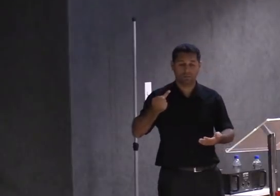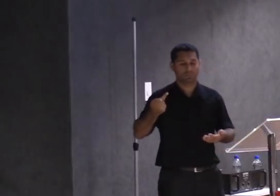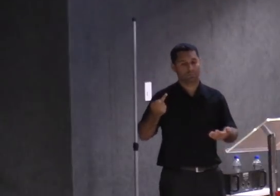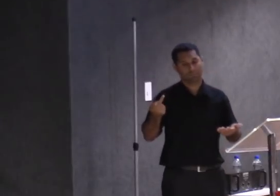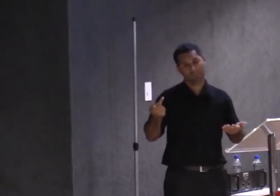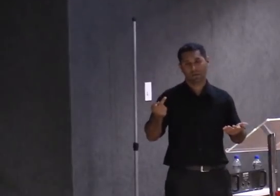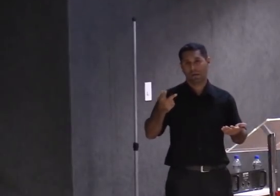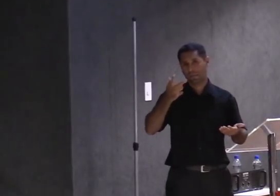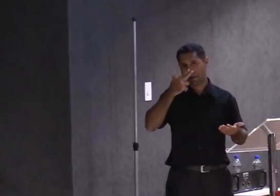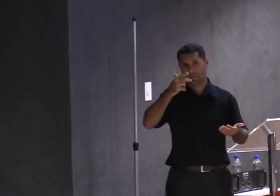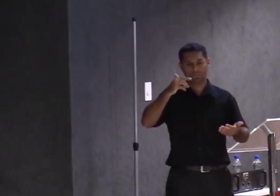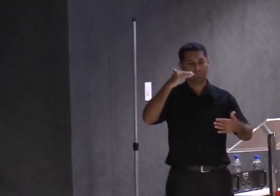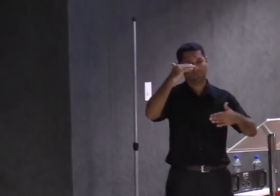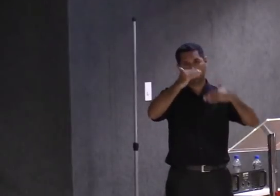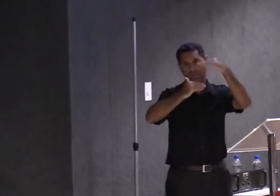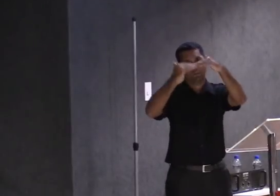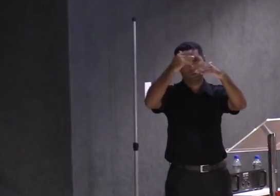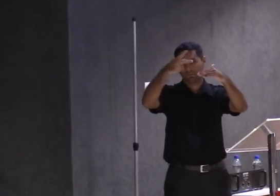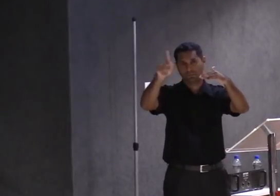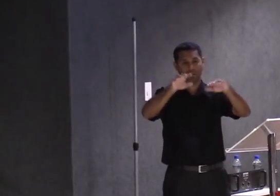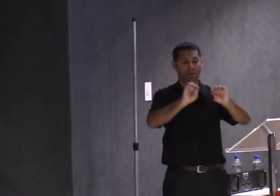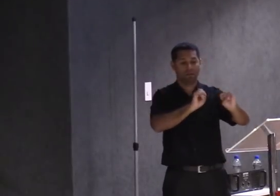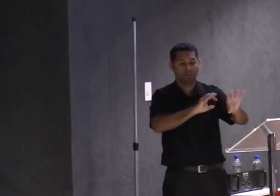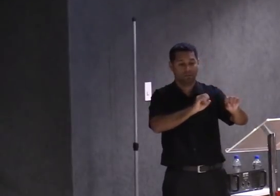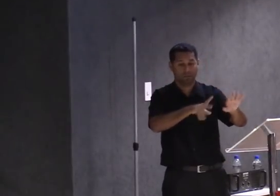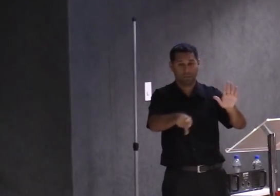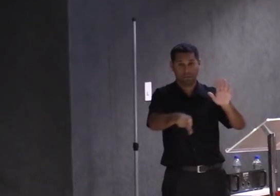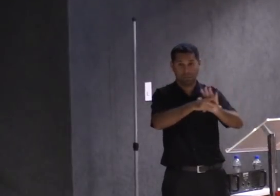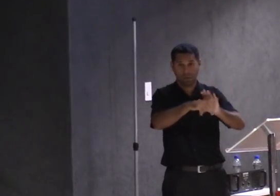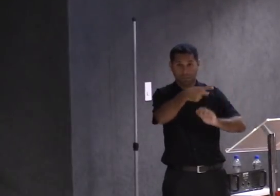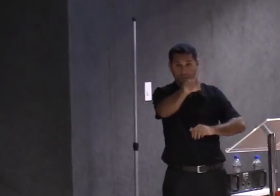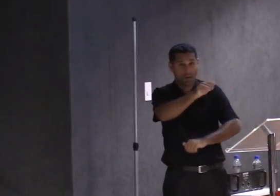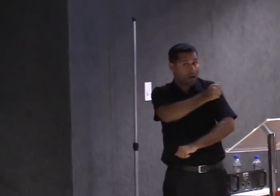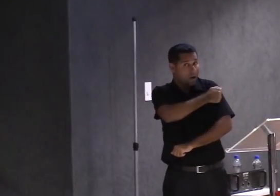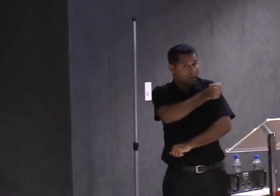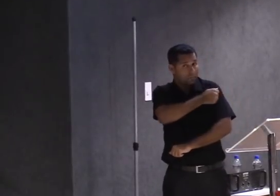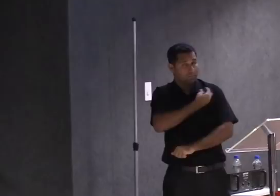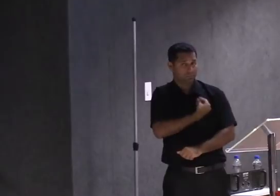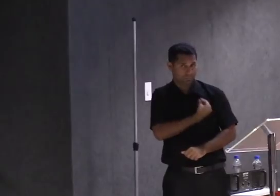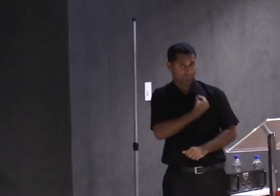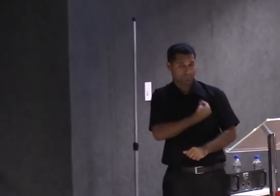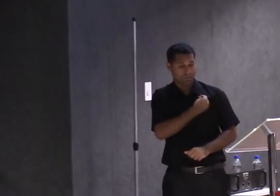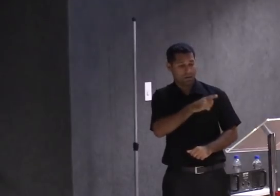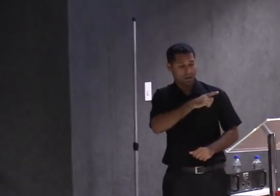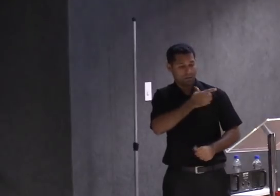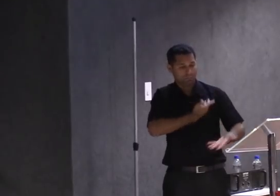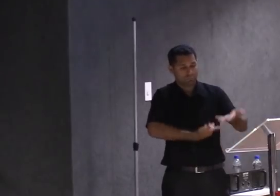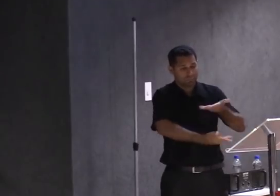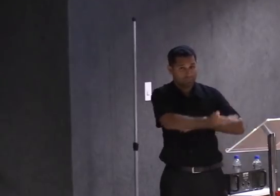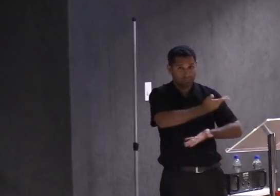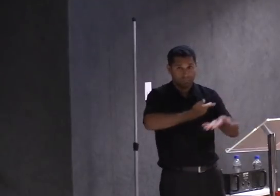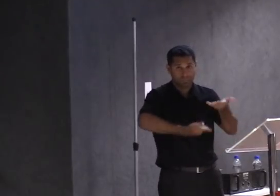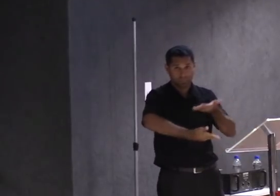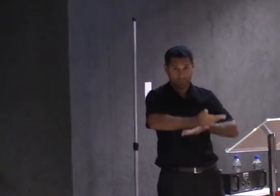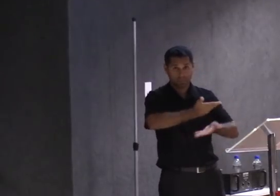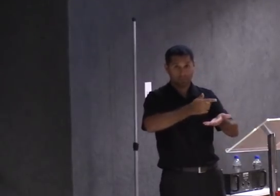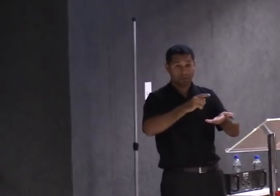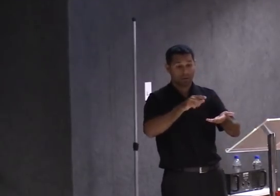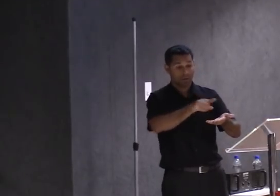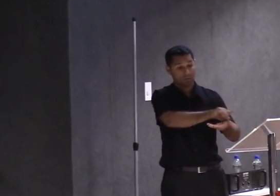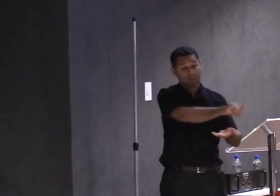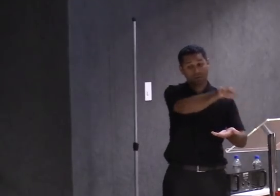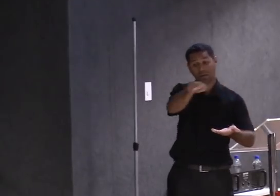de um desenvolvimento de uma educação feita pelos próprios alunos, construída a partir da colaboração entre eles e